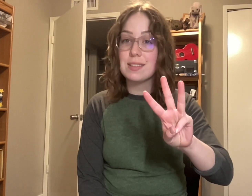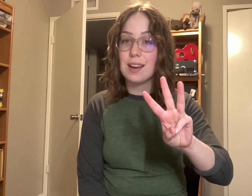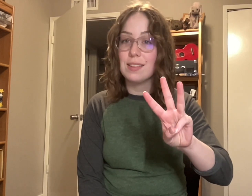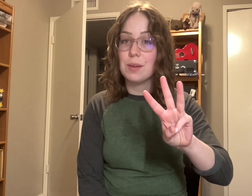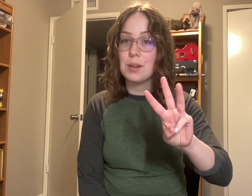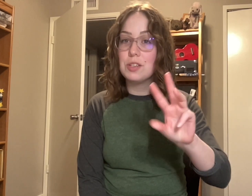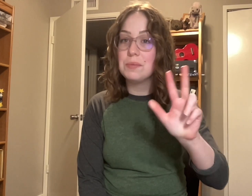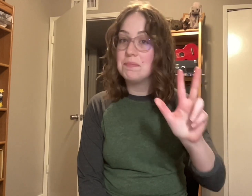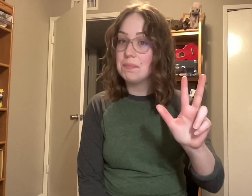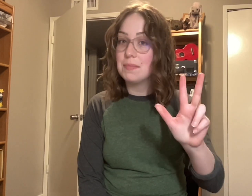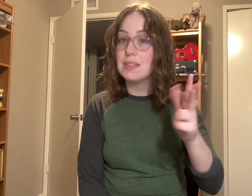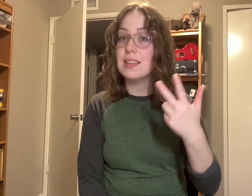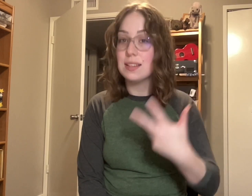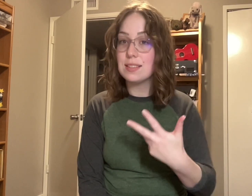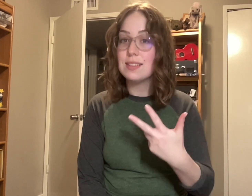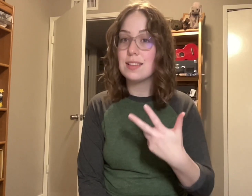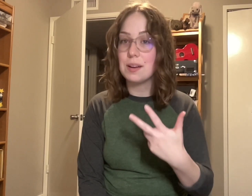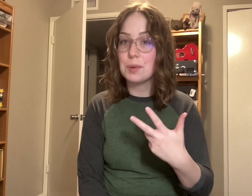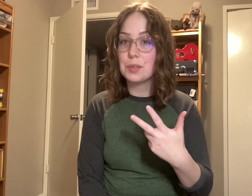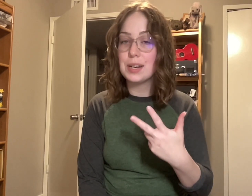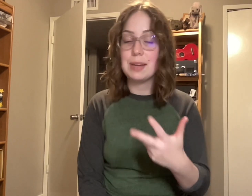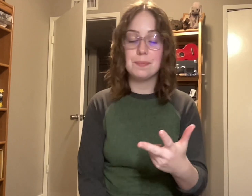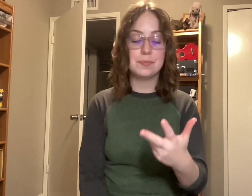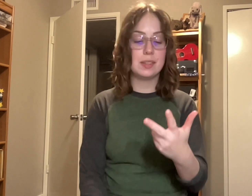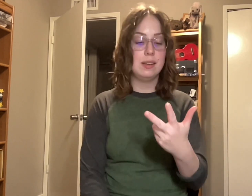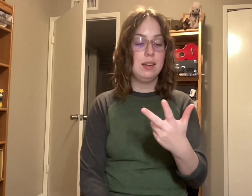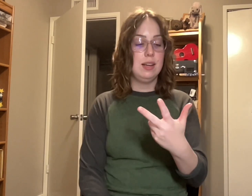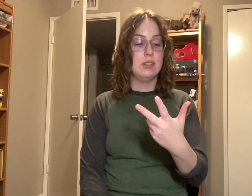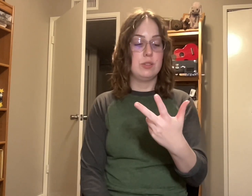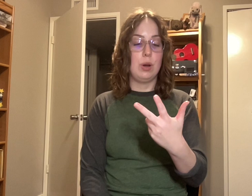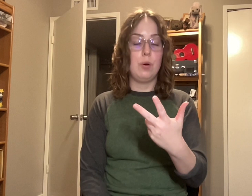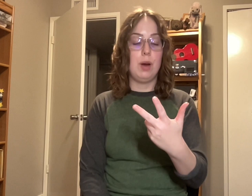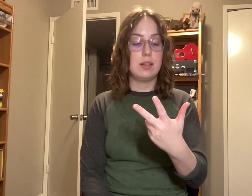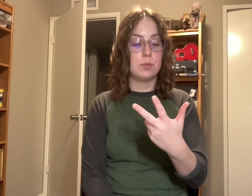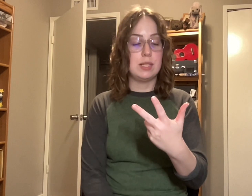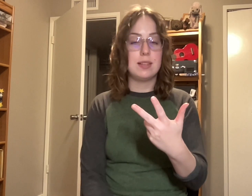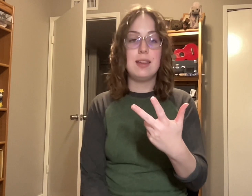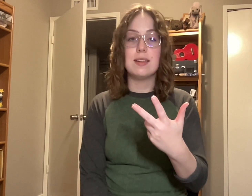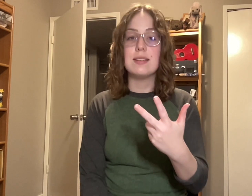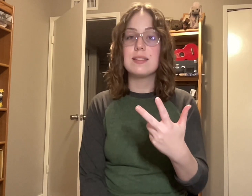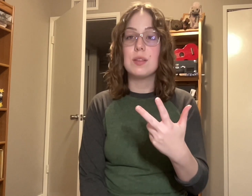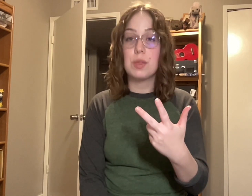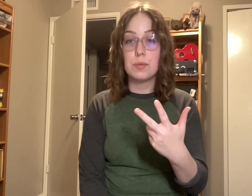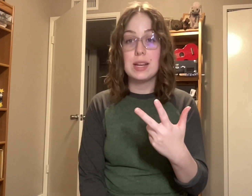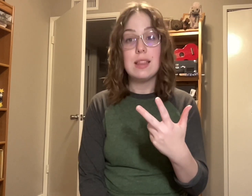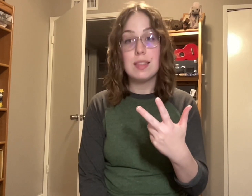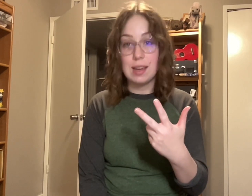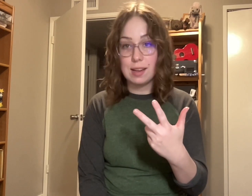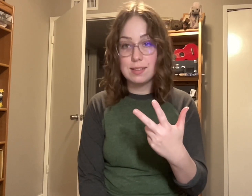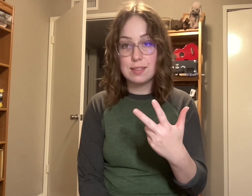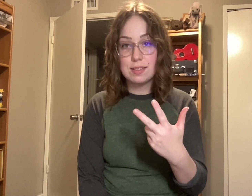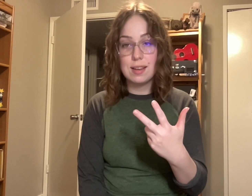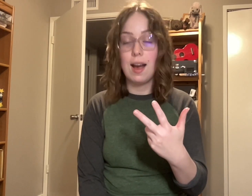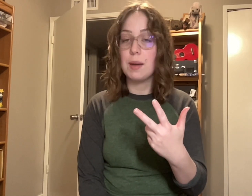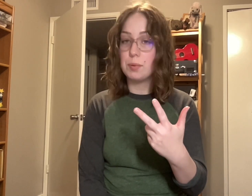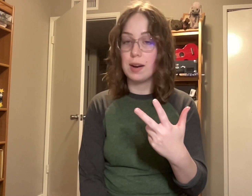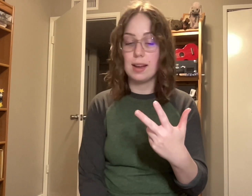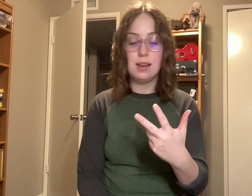Sign Language, this is the number 3. So as we say this, 3 things I pray.